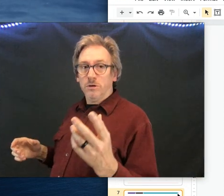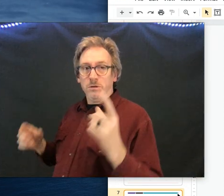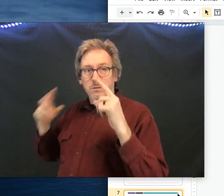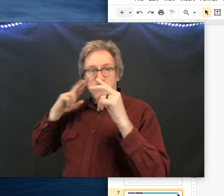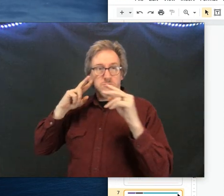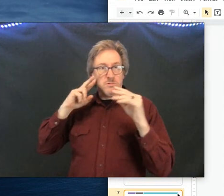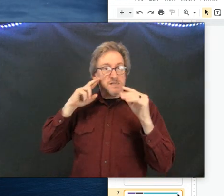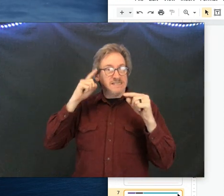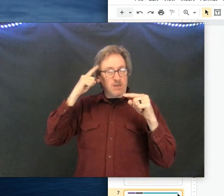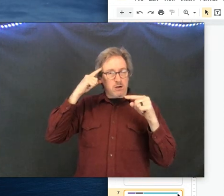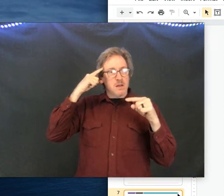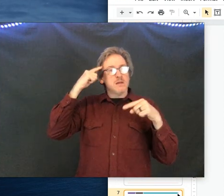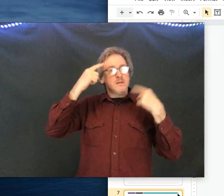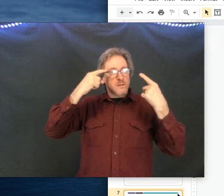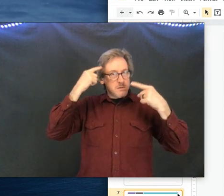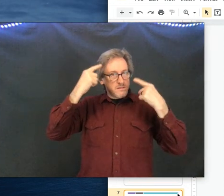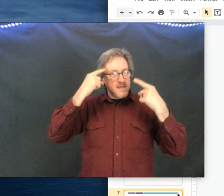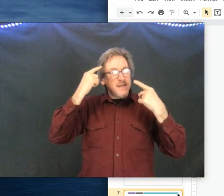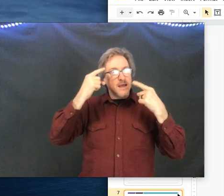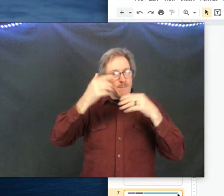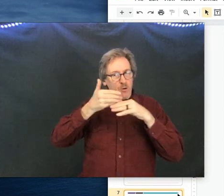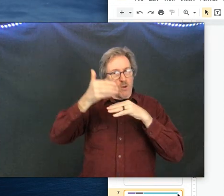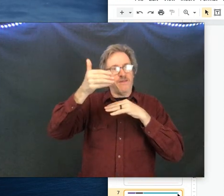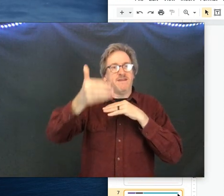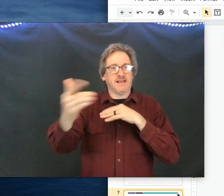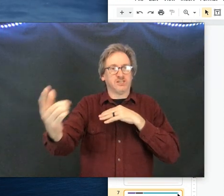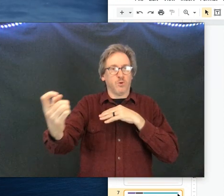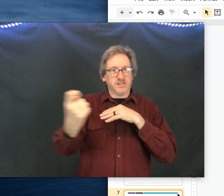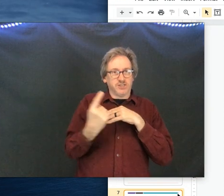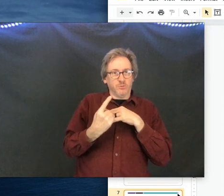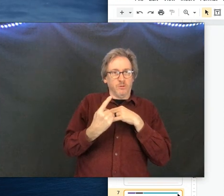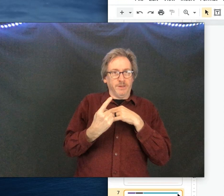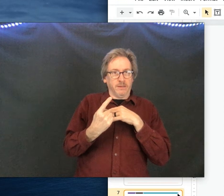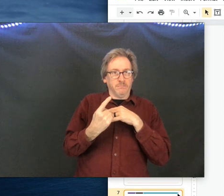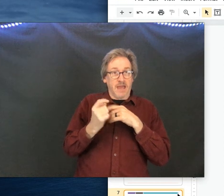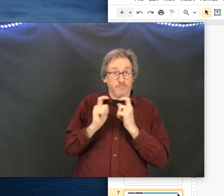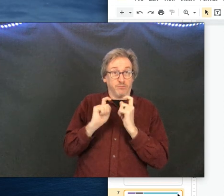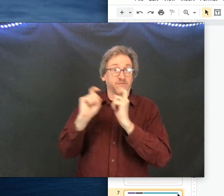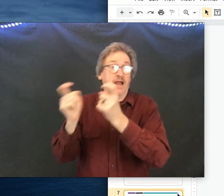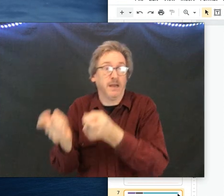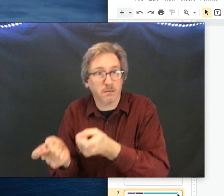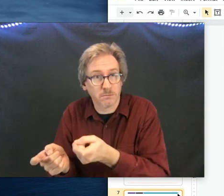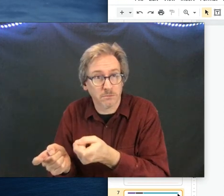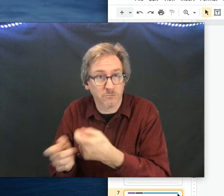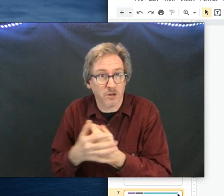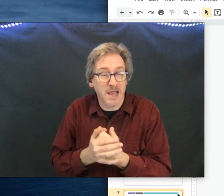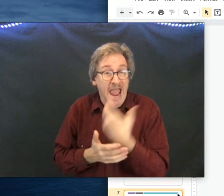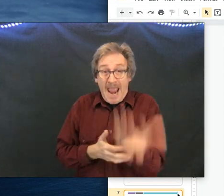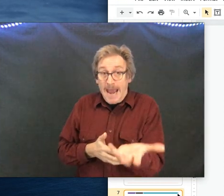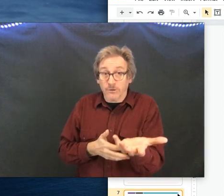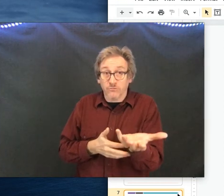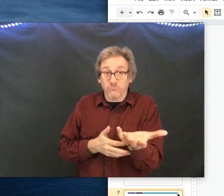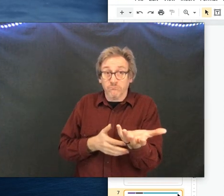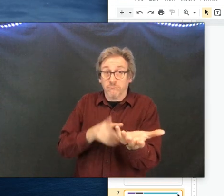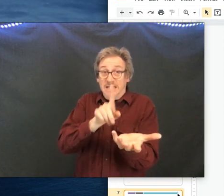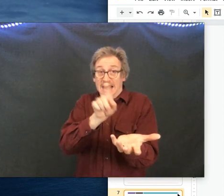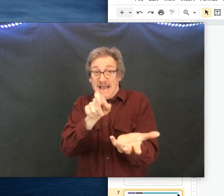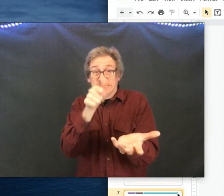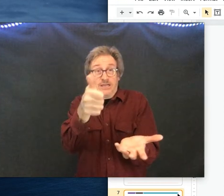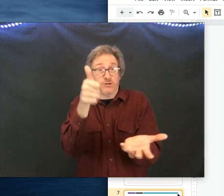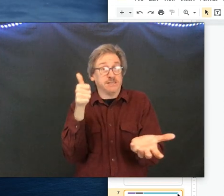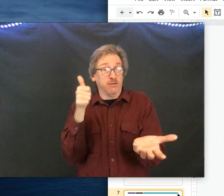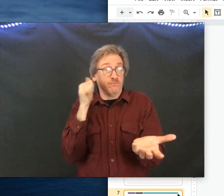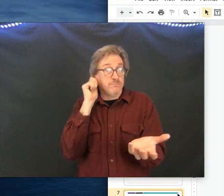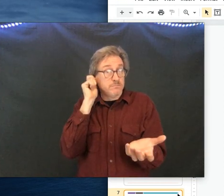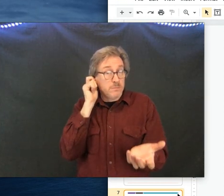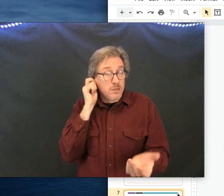So start thinking about what the next question will be and provide it, and ask